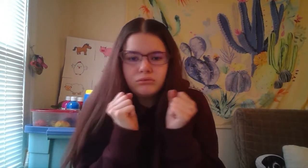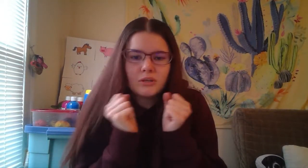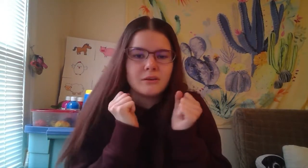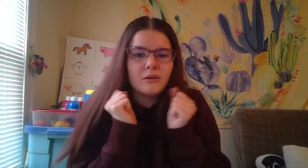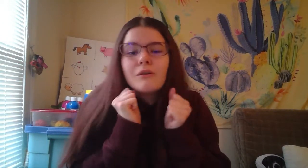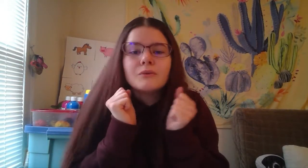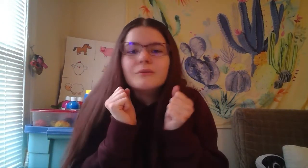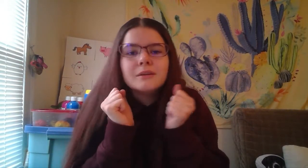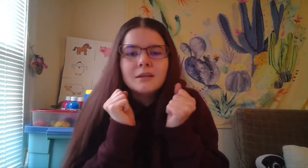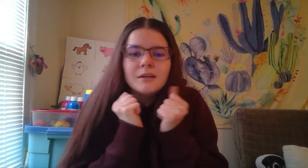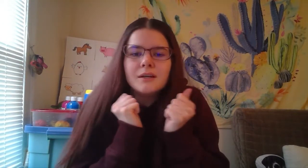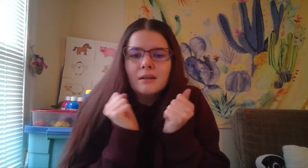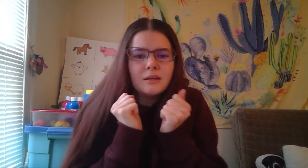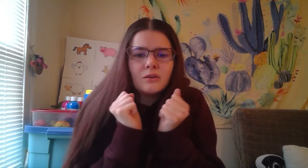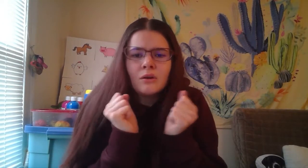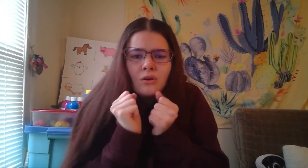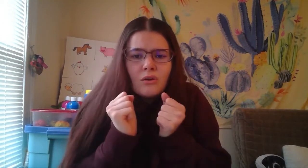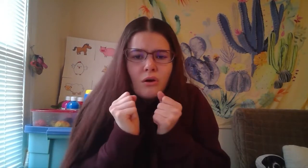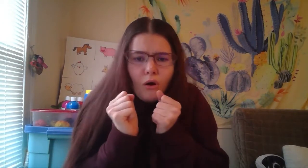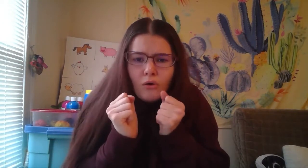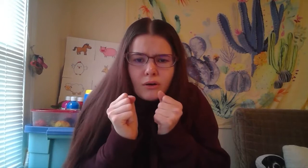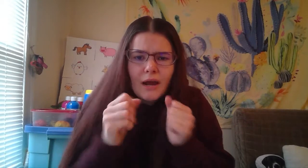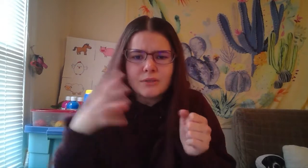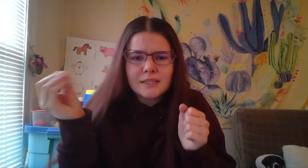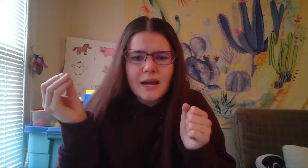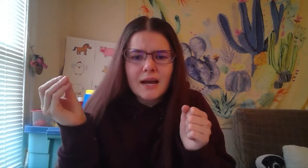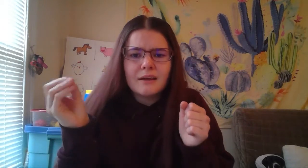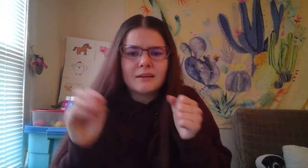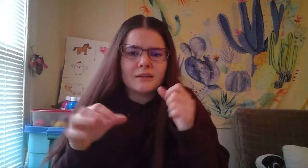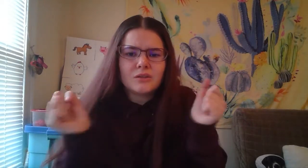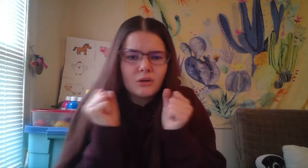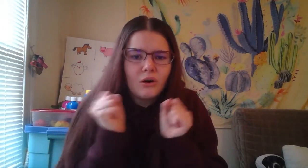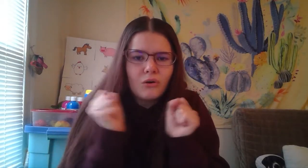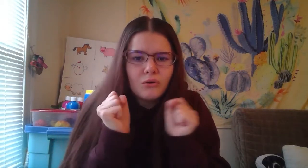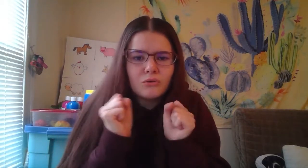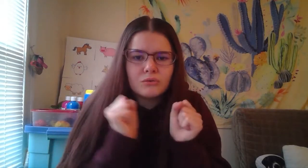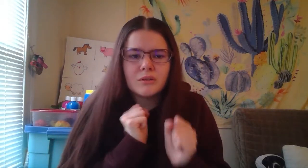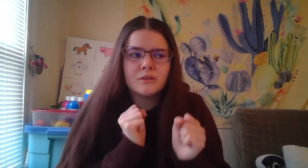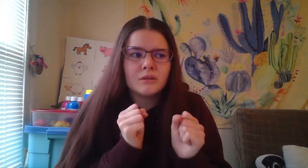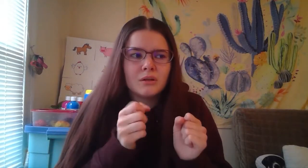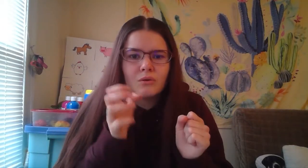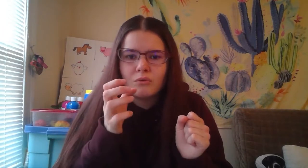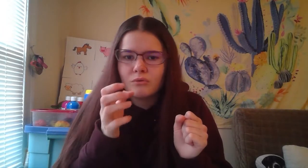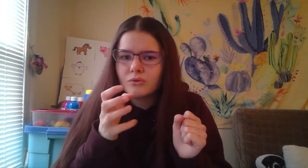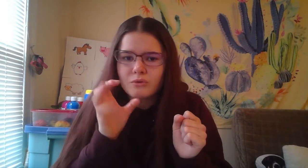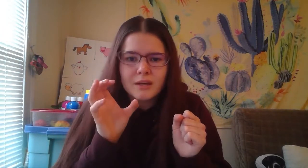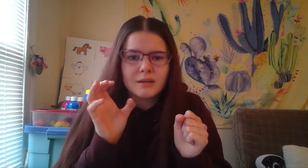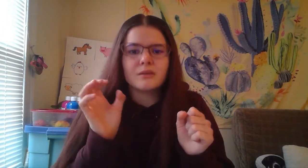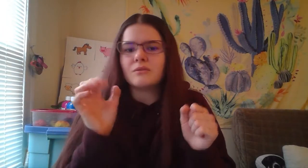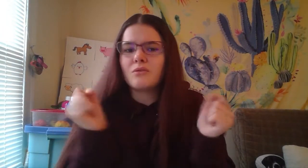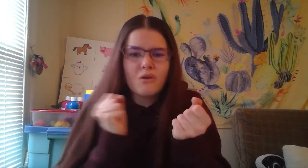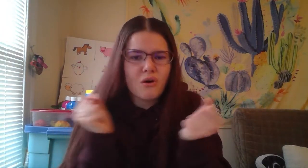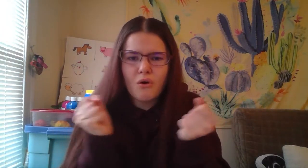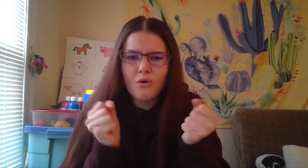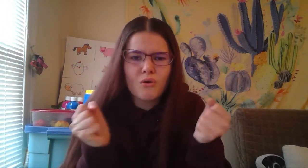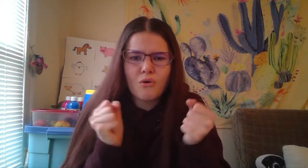It's cold. That's cold outside. It's cold. Drink